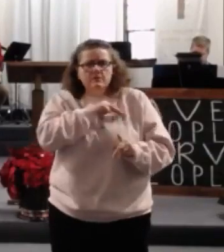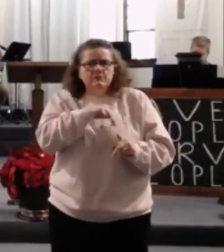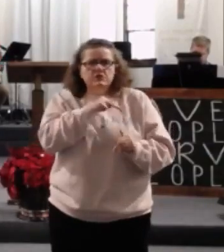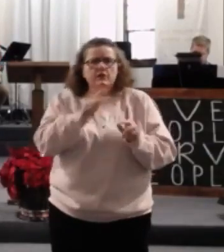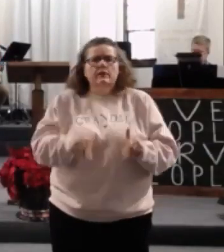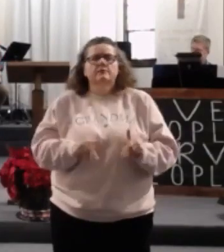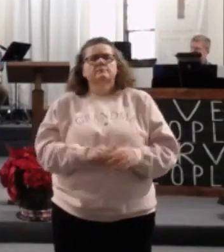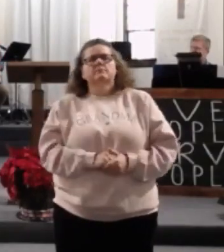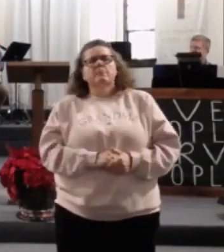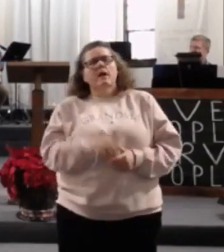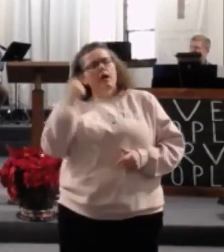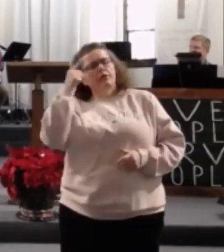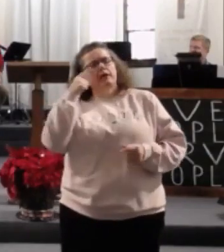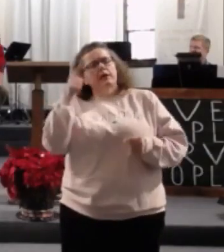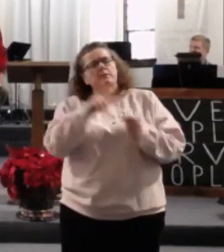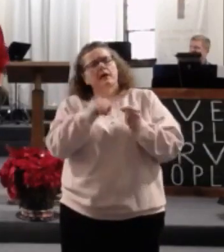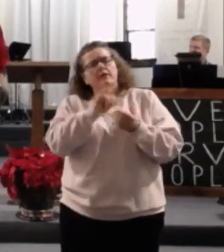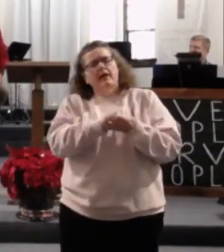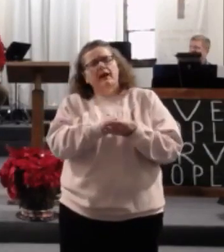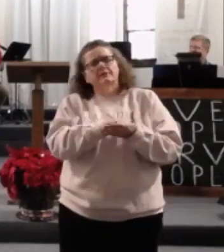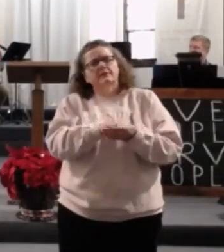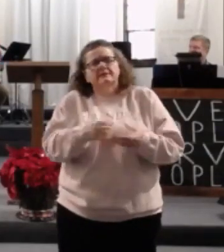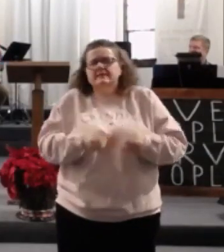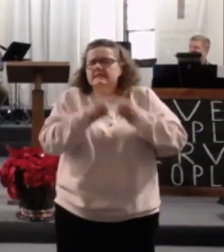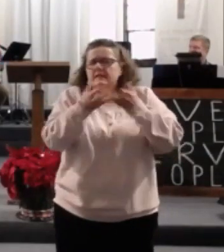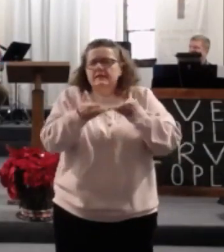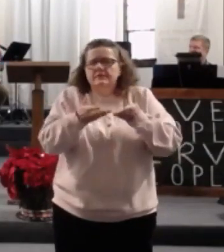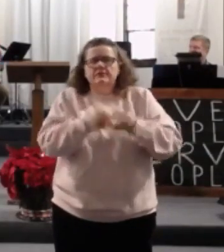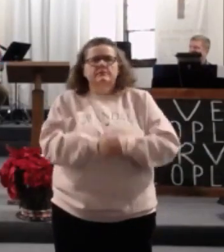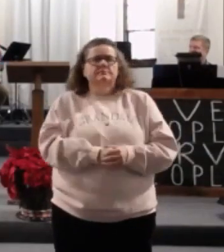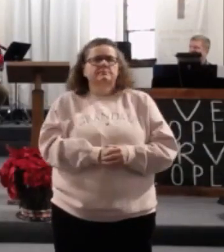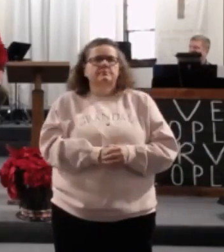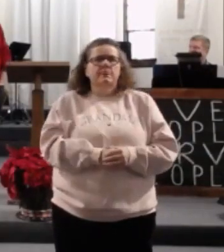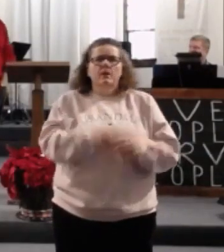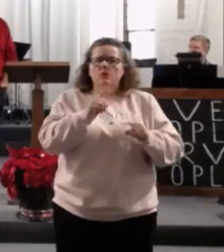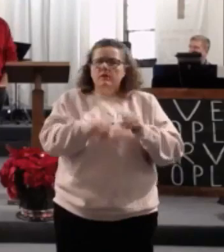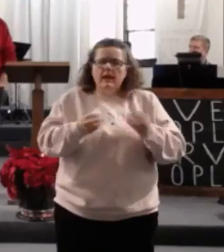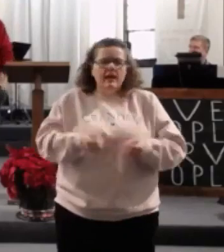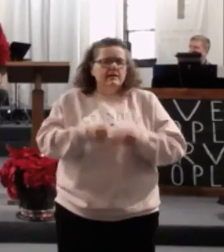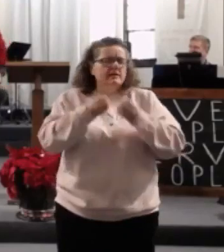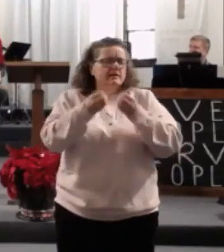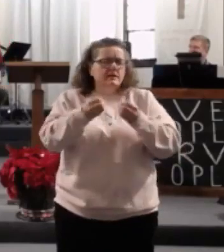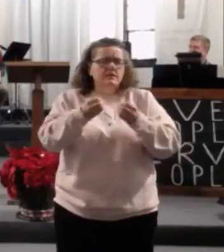So think about that. Man, give. We can't give enough.